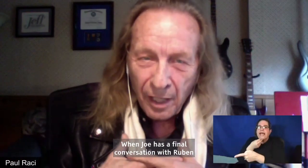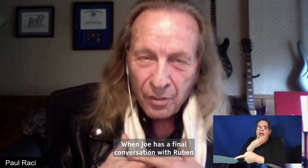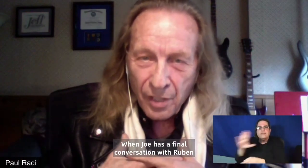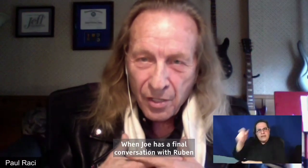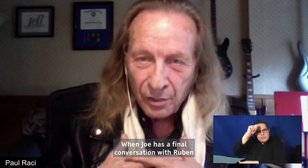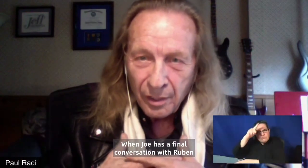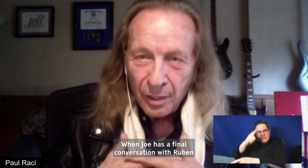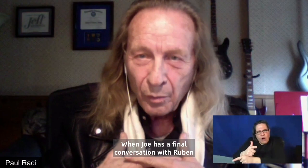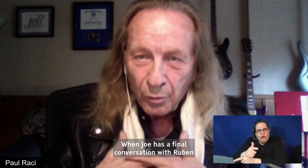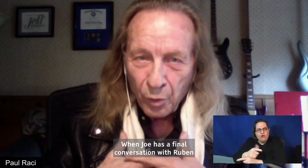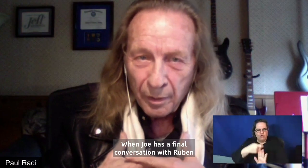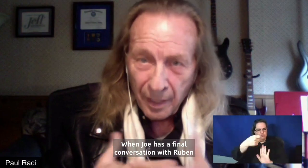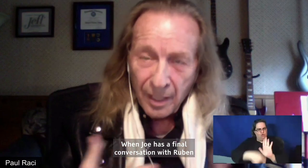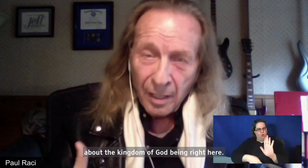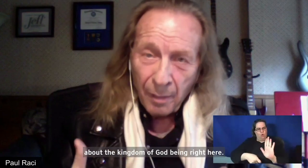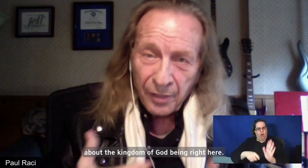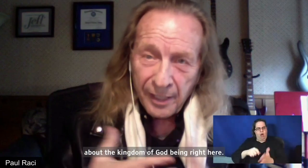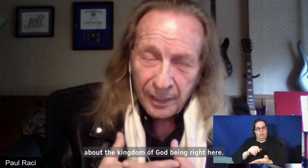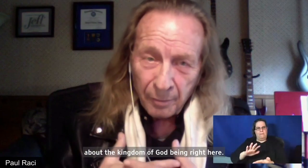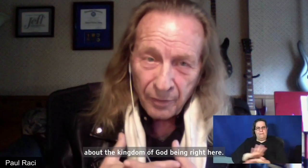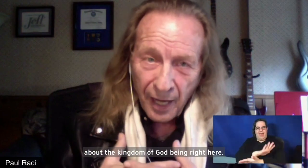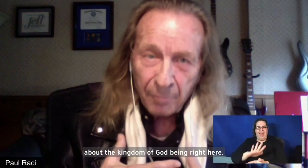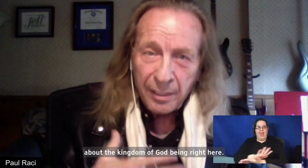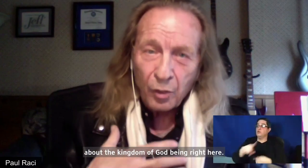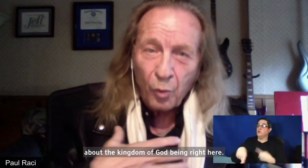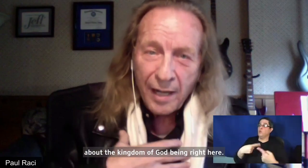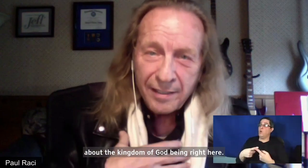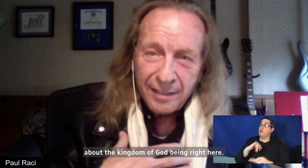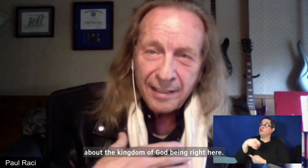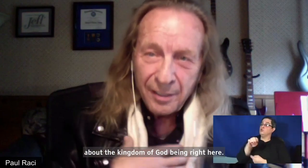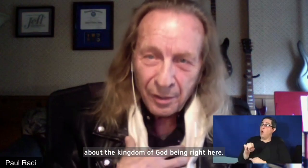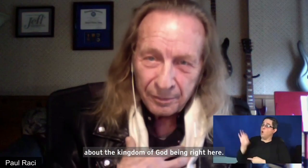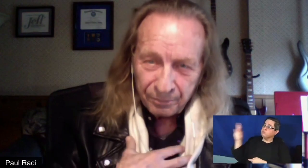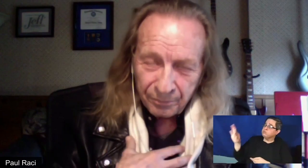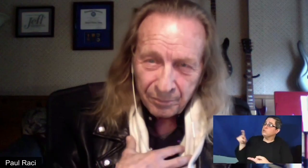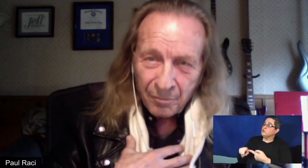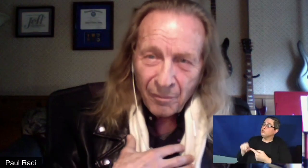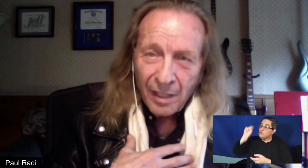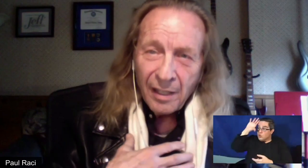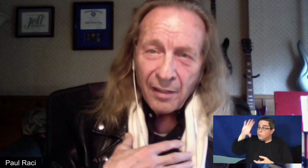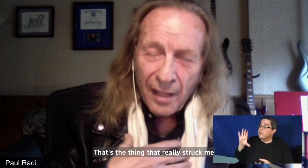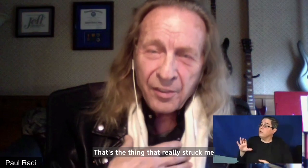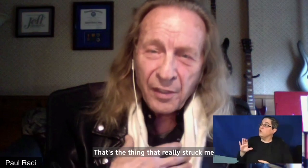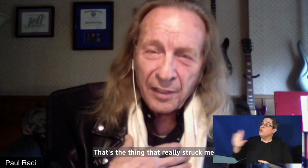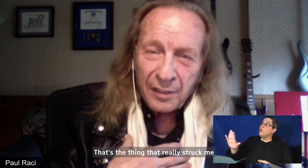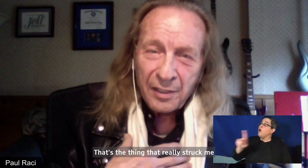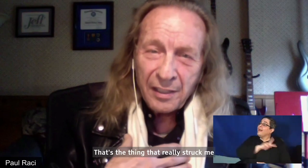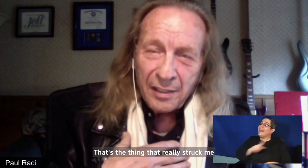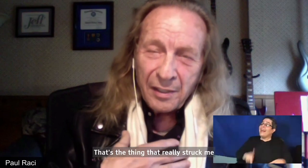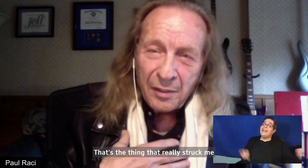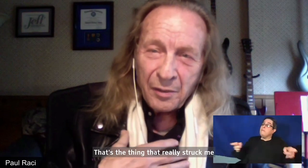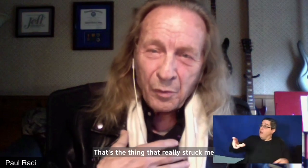final conversation with Ruben about the kingdom of God being right here, that's the thing